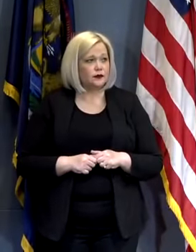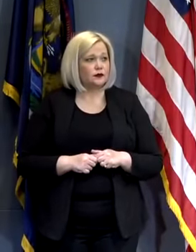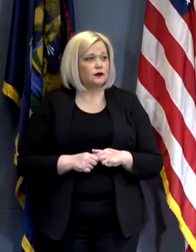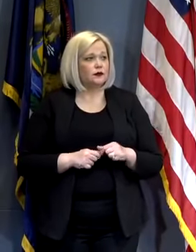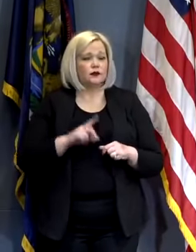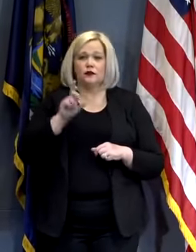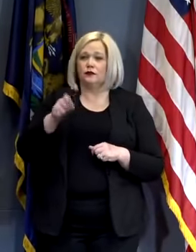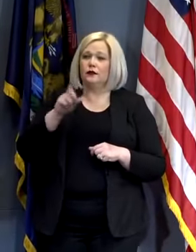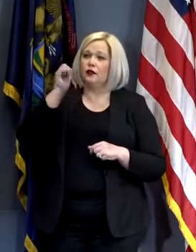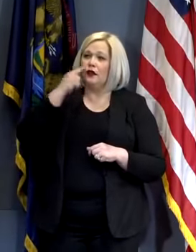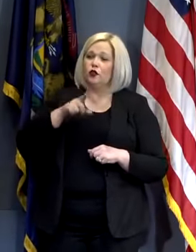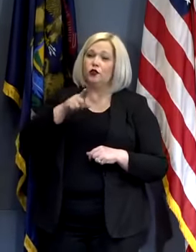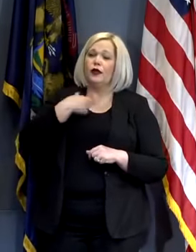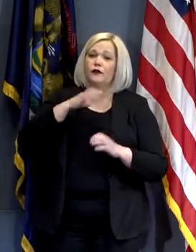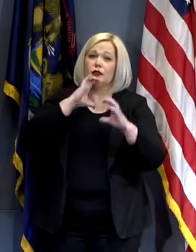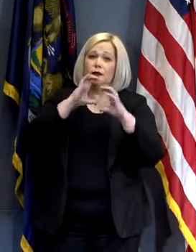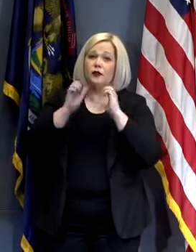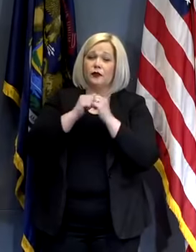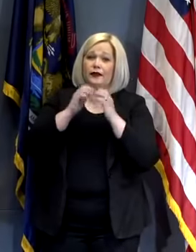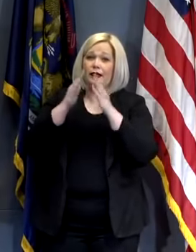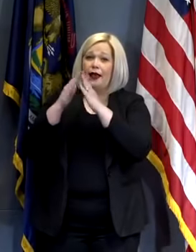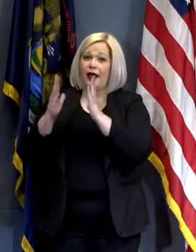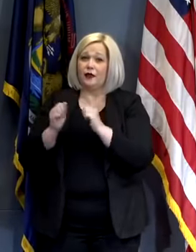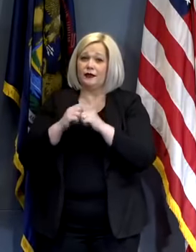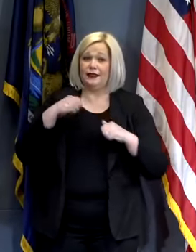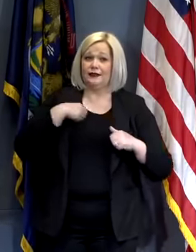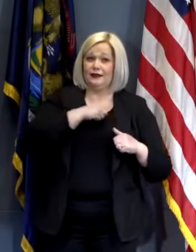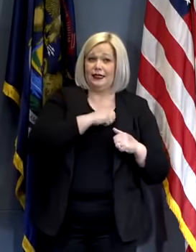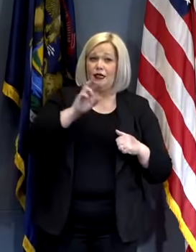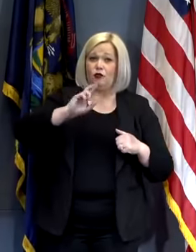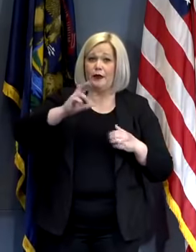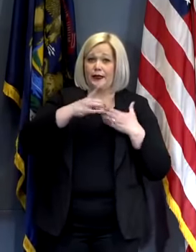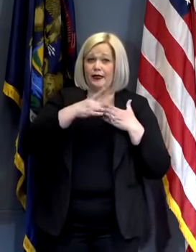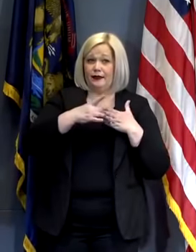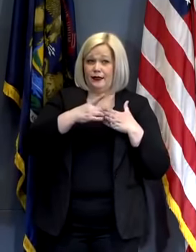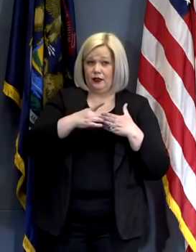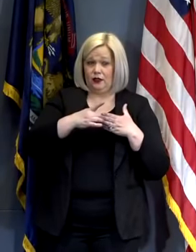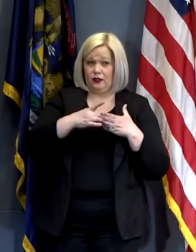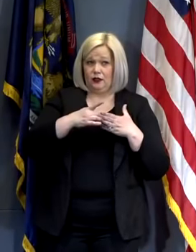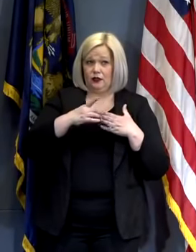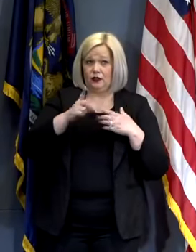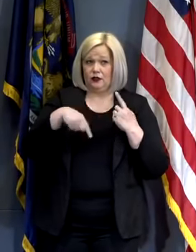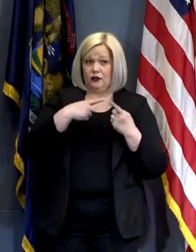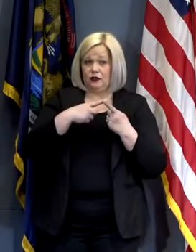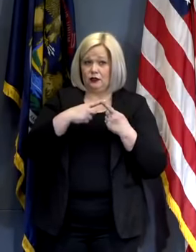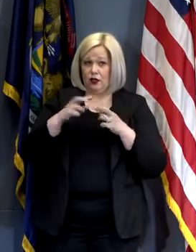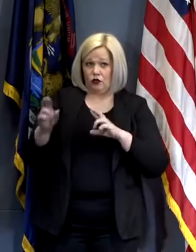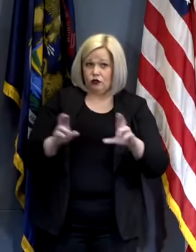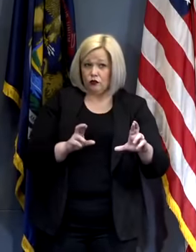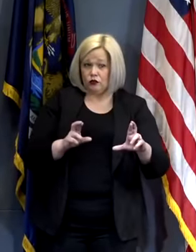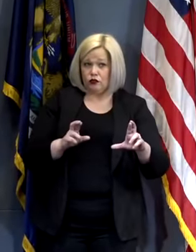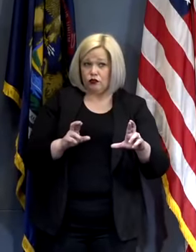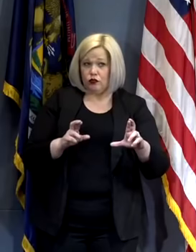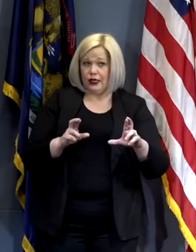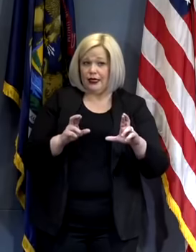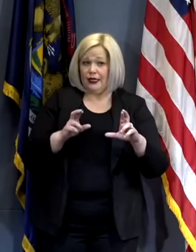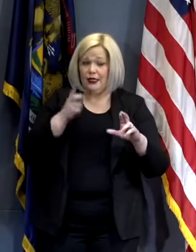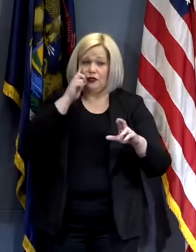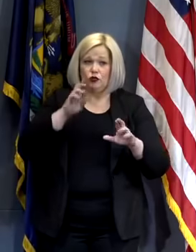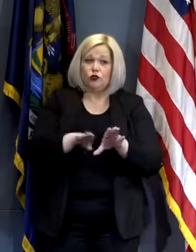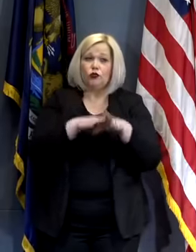Governor, you now have communications from the House and Senate Republican leaders on ramping up economic